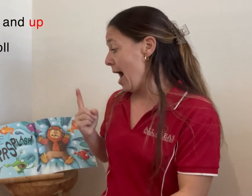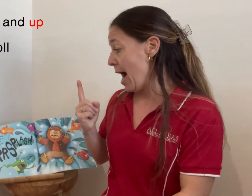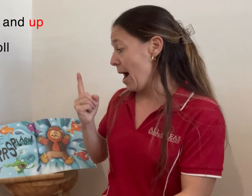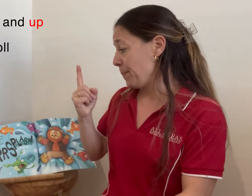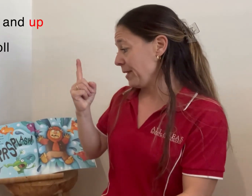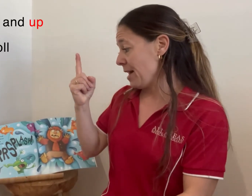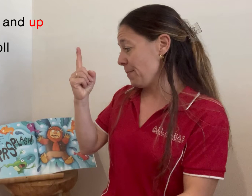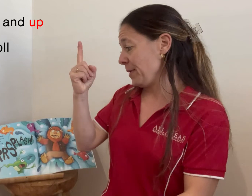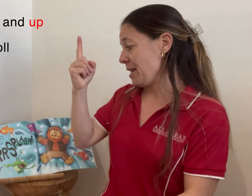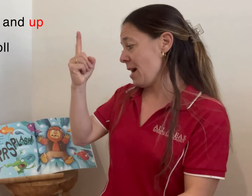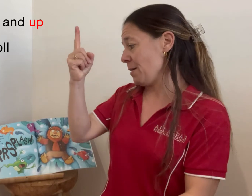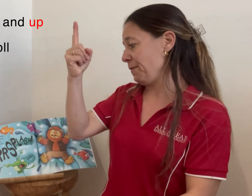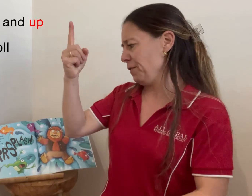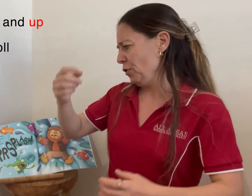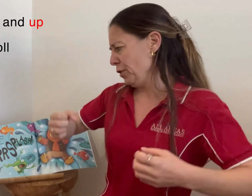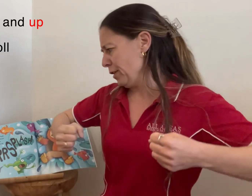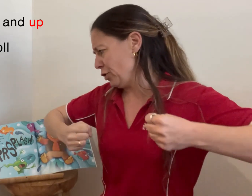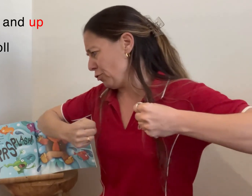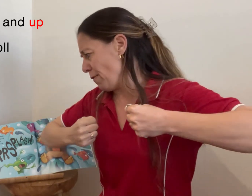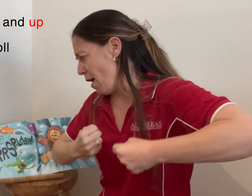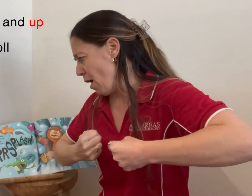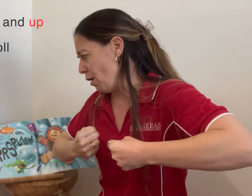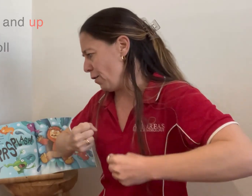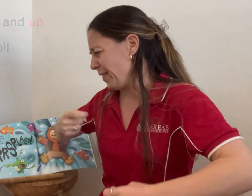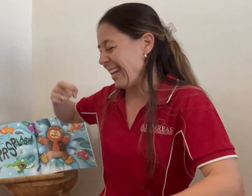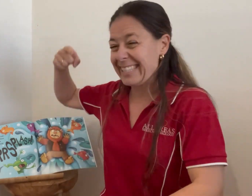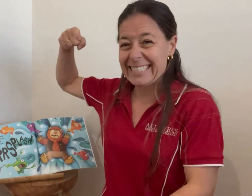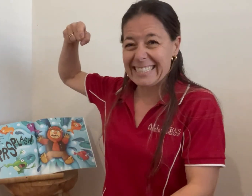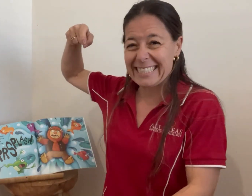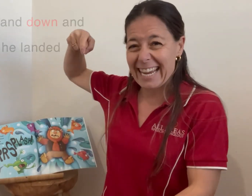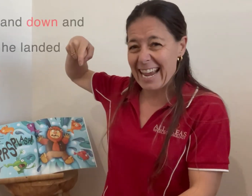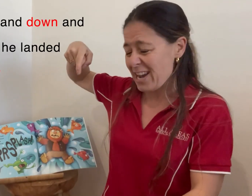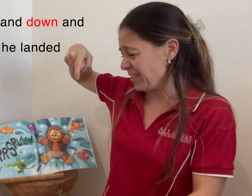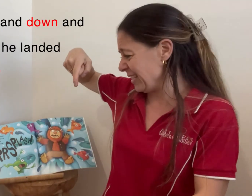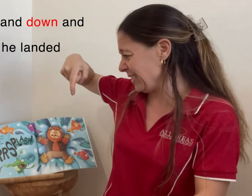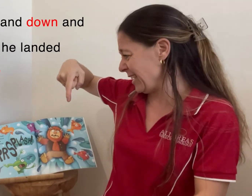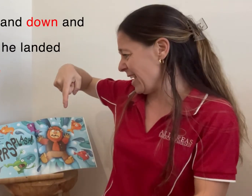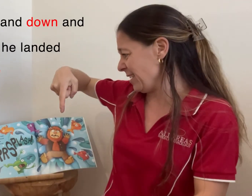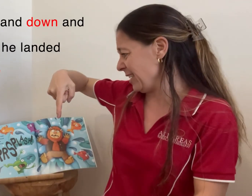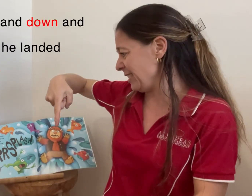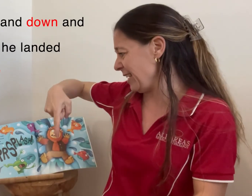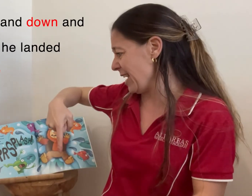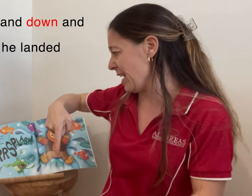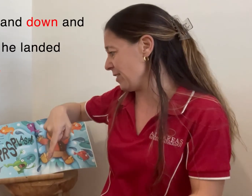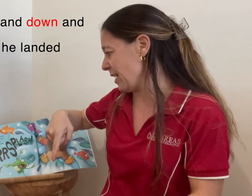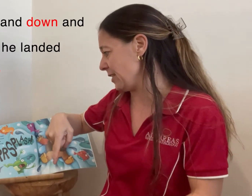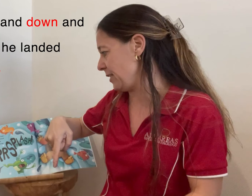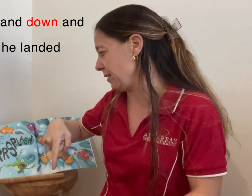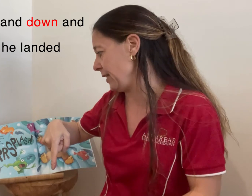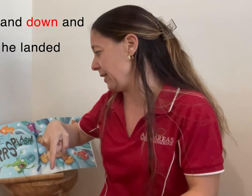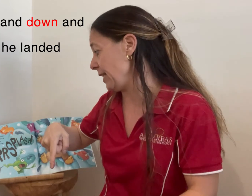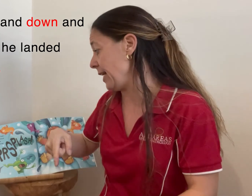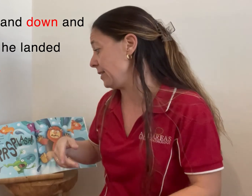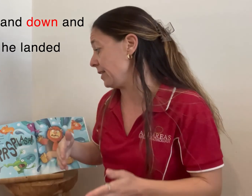Up and up and up flew the troll, then down and down and down until he landed in